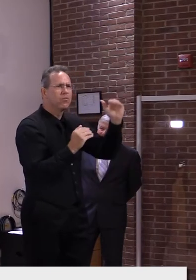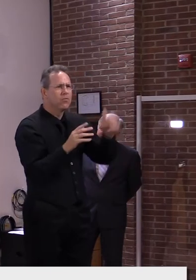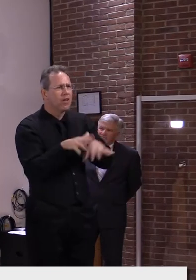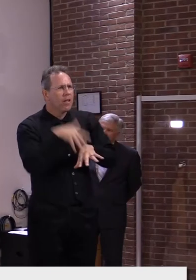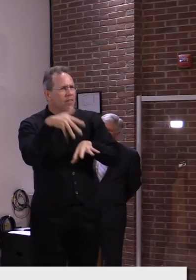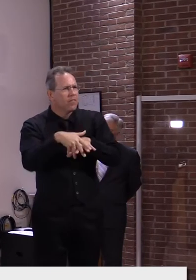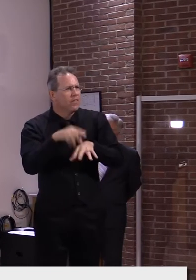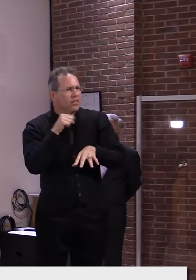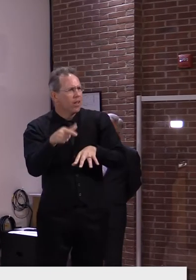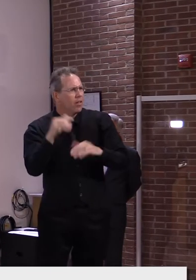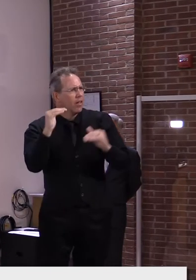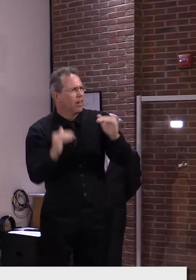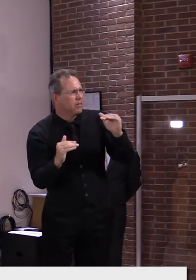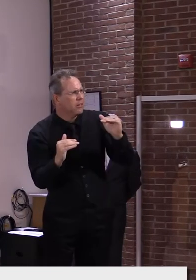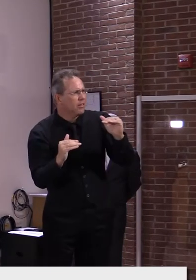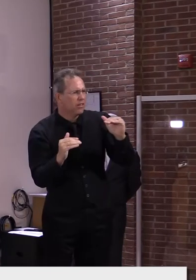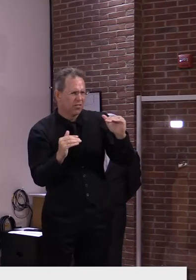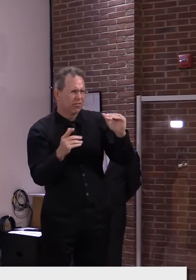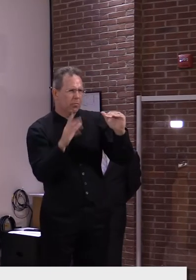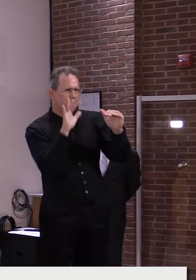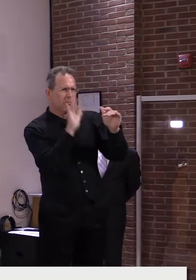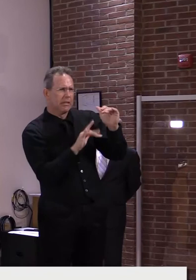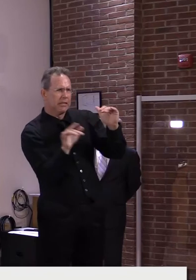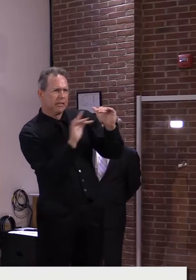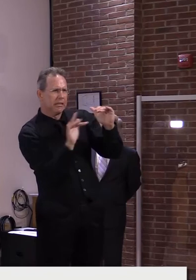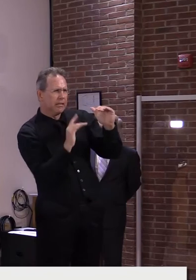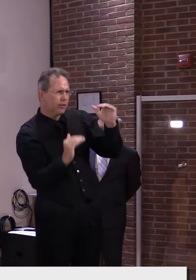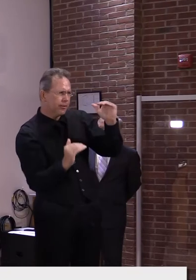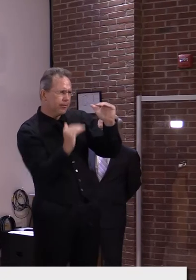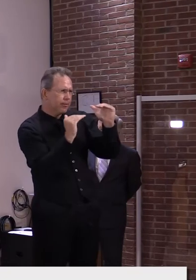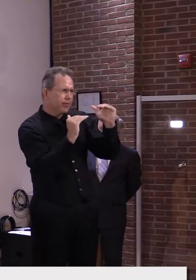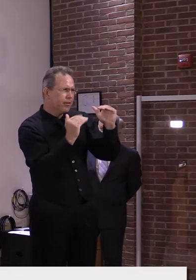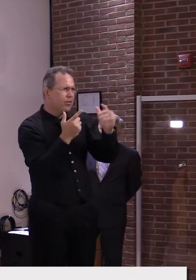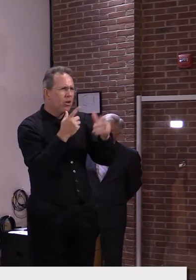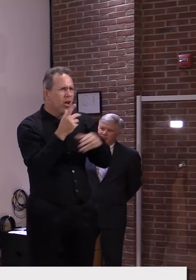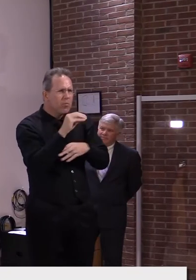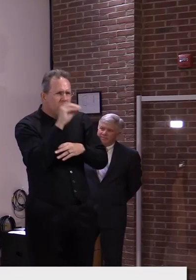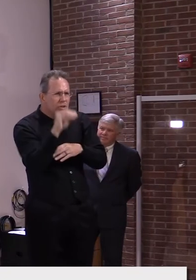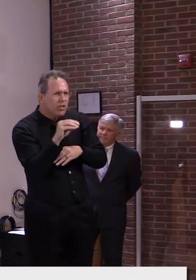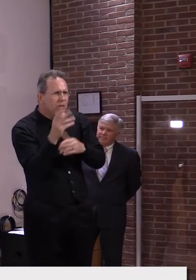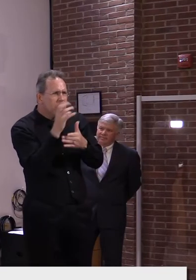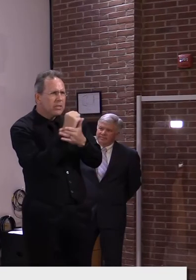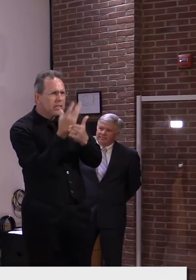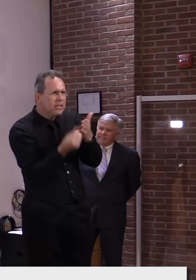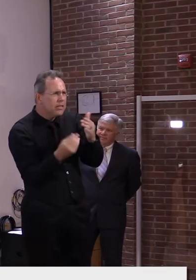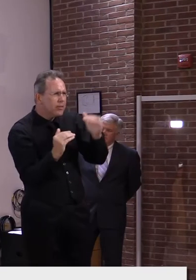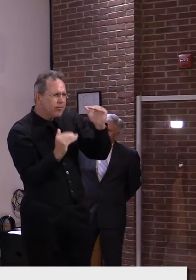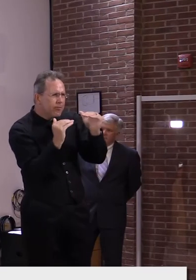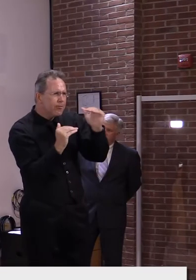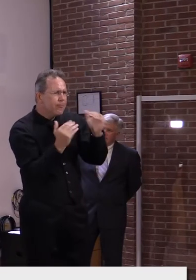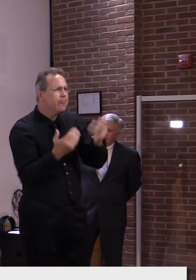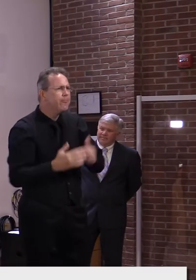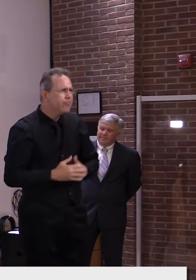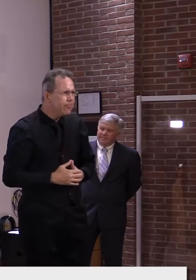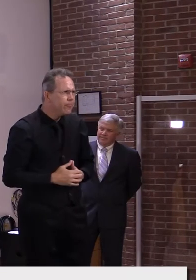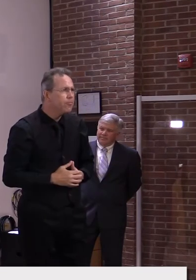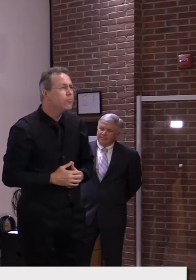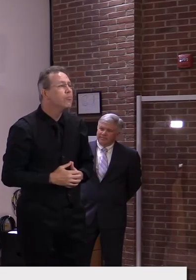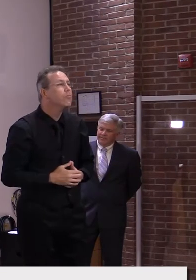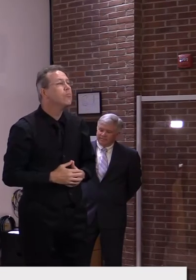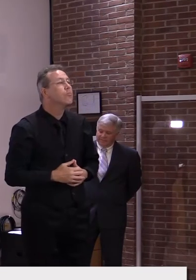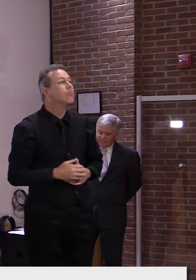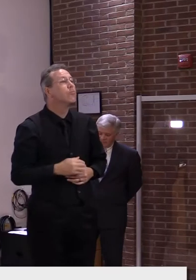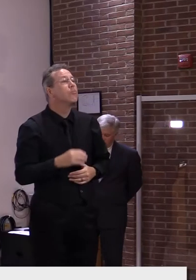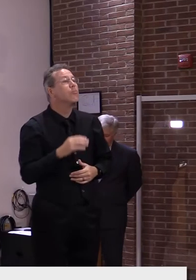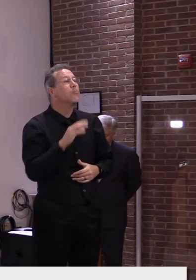most of that 5%, not all of it, but a high proportion of it is in over 65 years